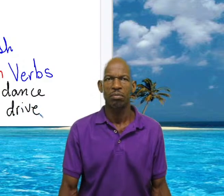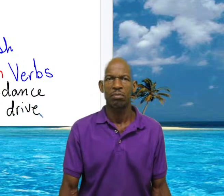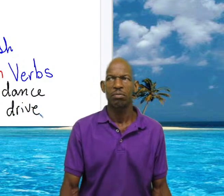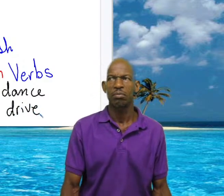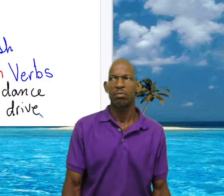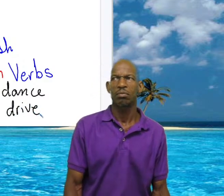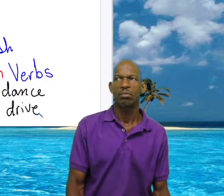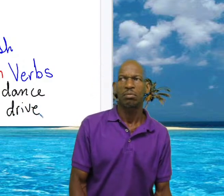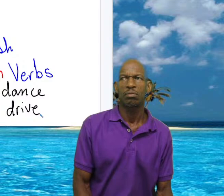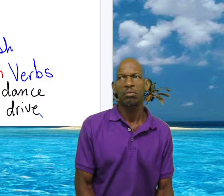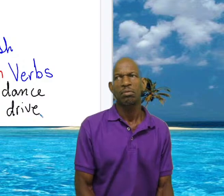that happens with